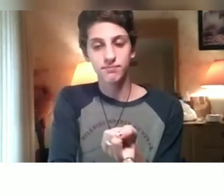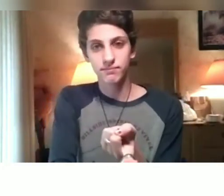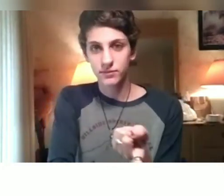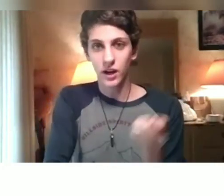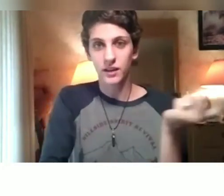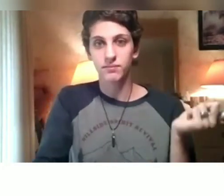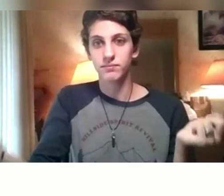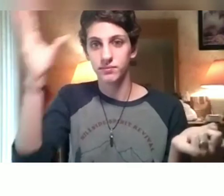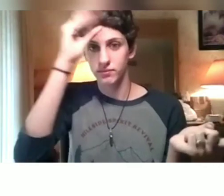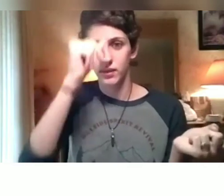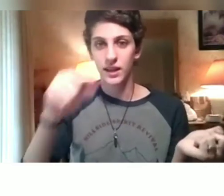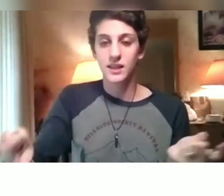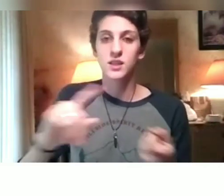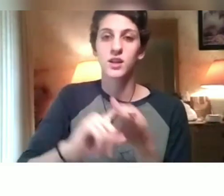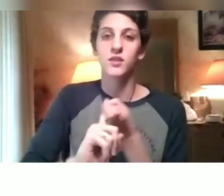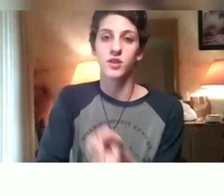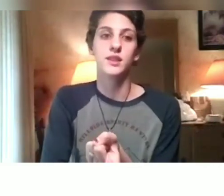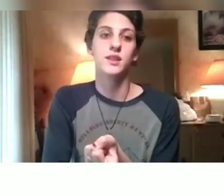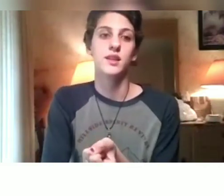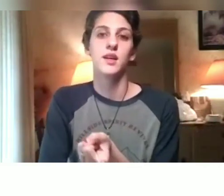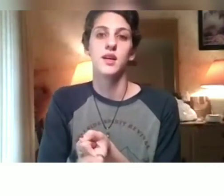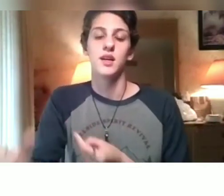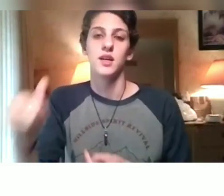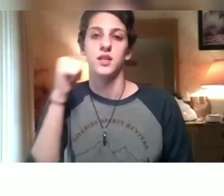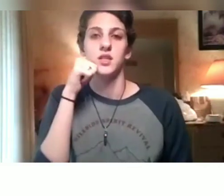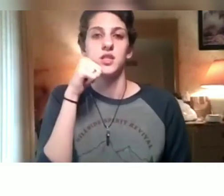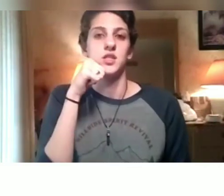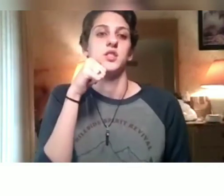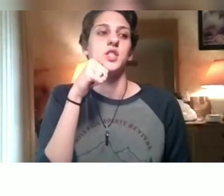friend, right? He's a good friend.